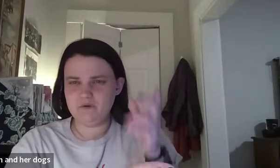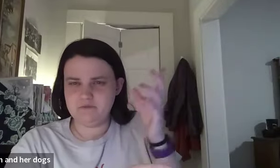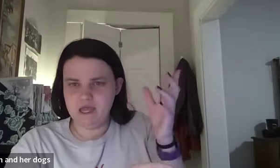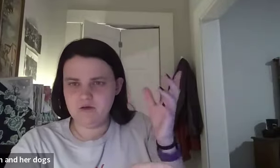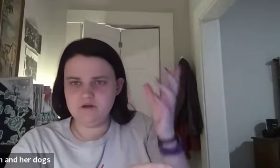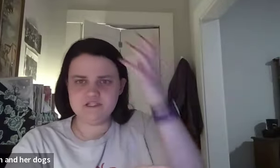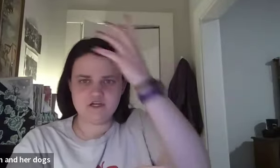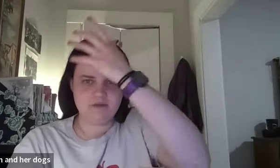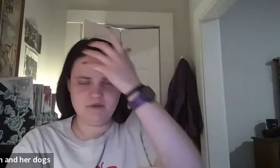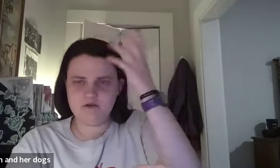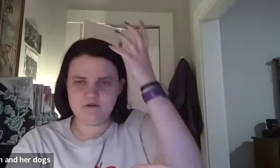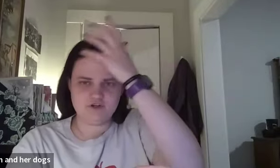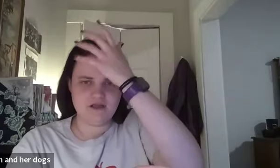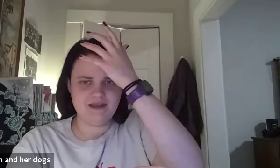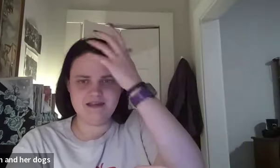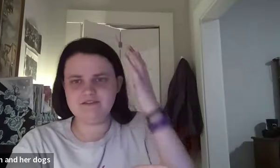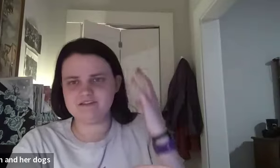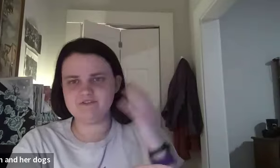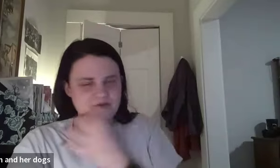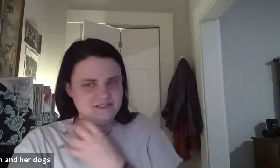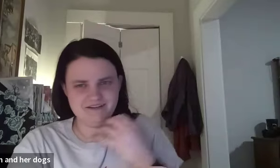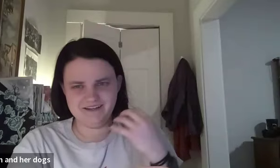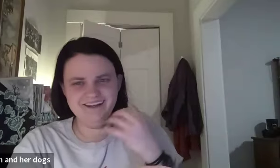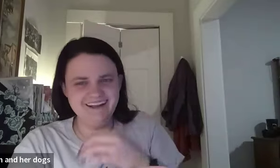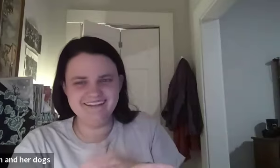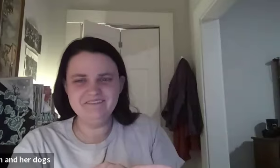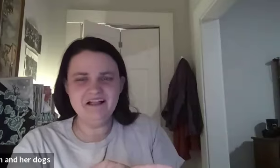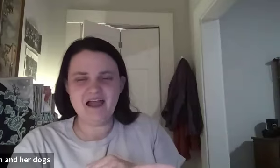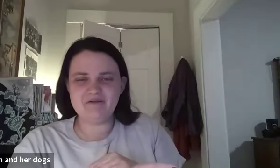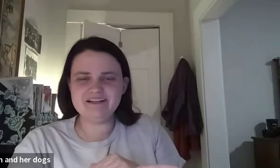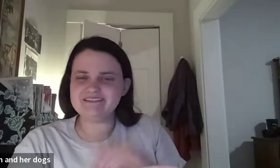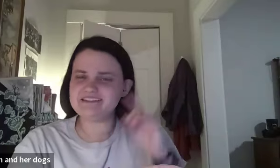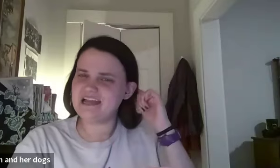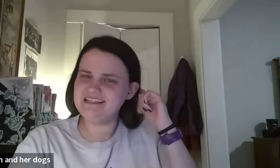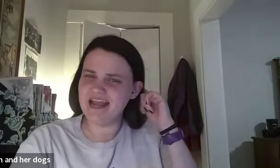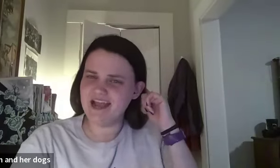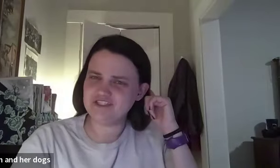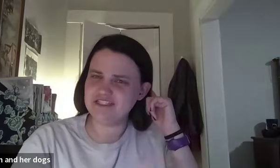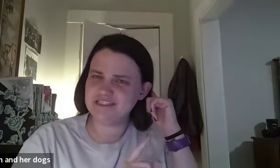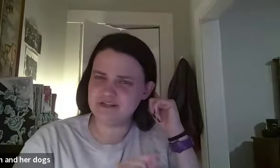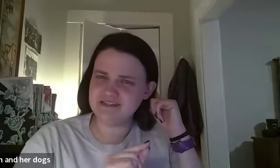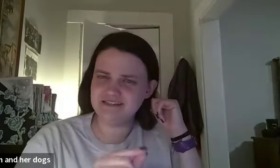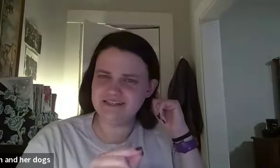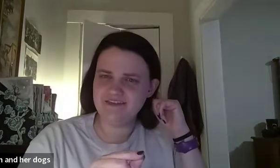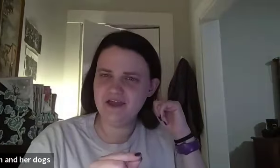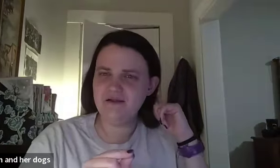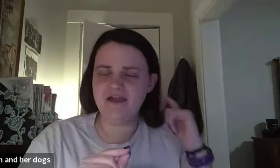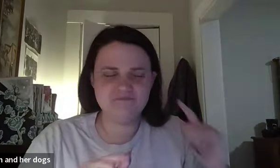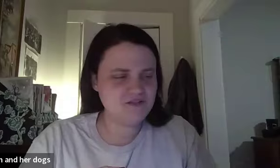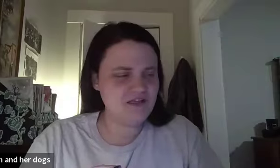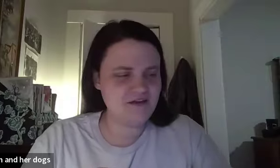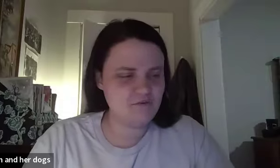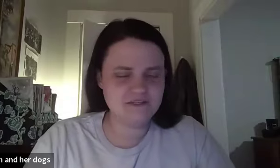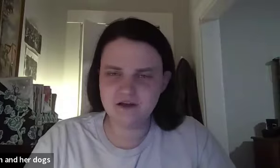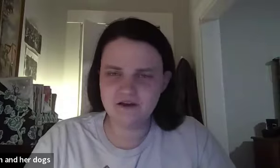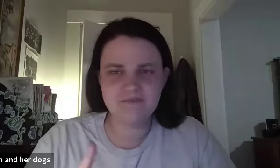with male is going to be up here around your head. Anything that's female is down here. I realized I was like, I didn't actually expressly say that. I feel like everyone's caught on,